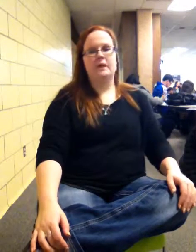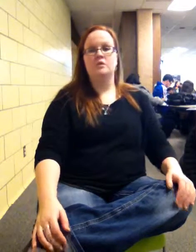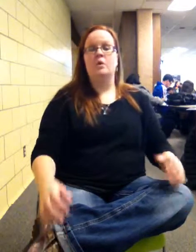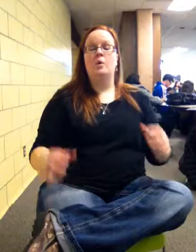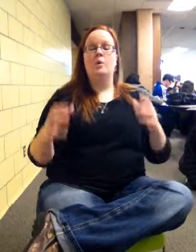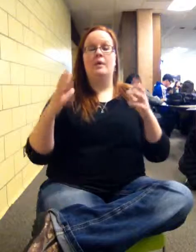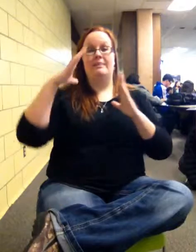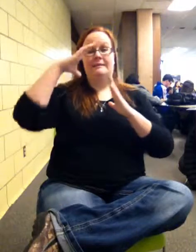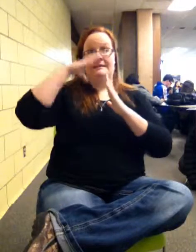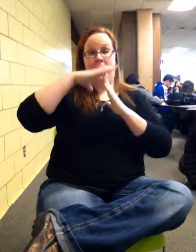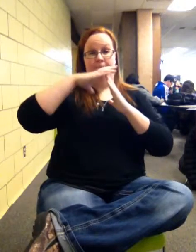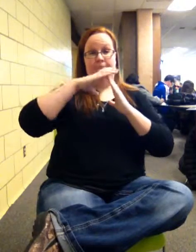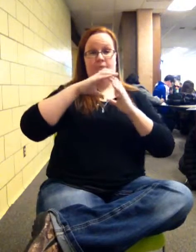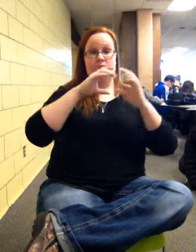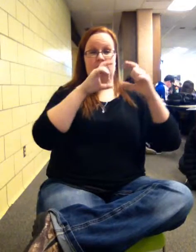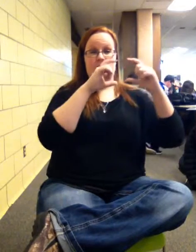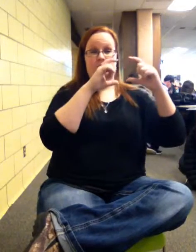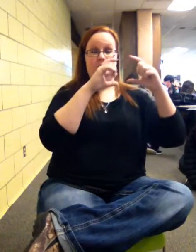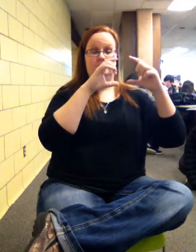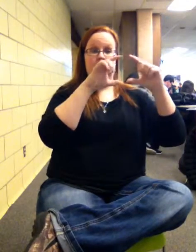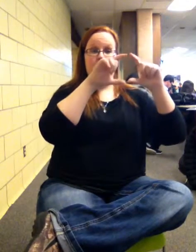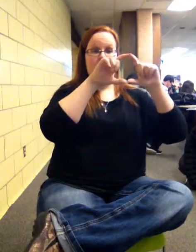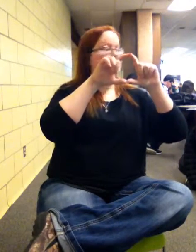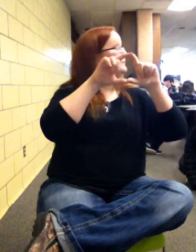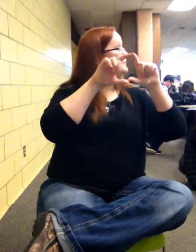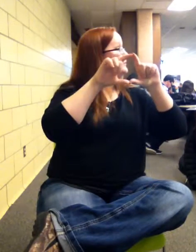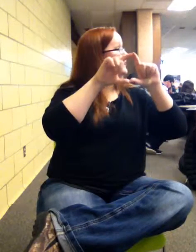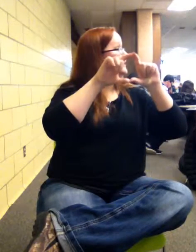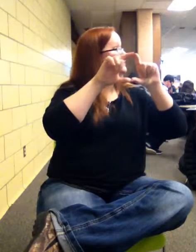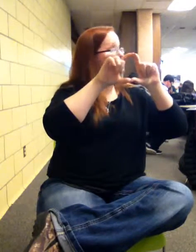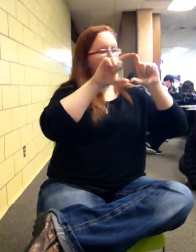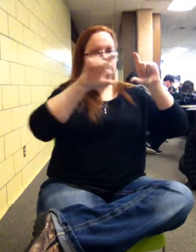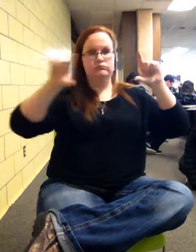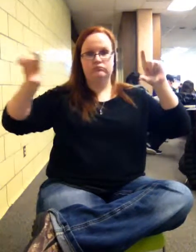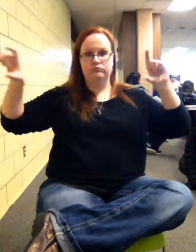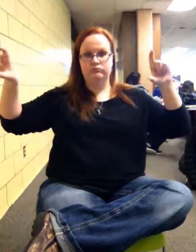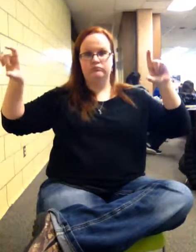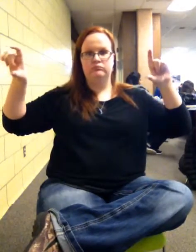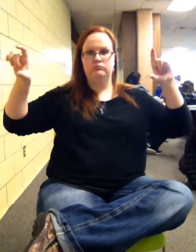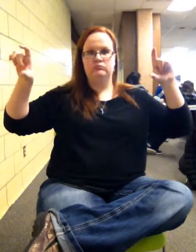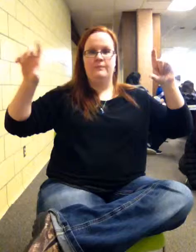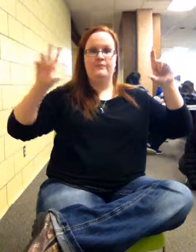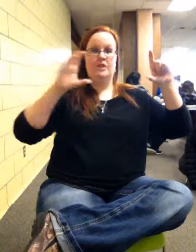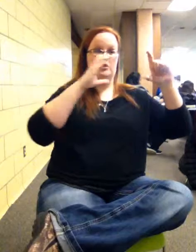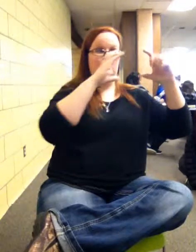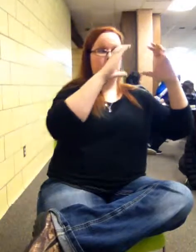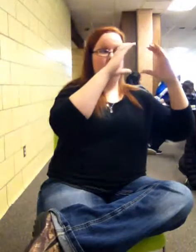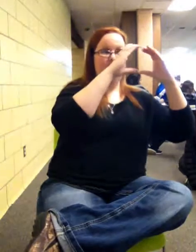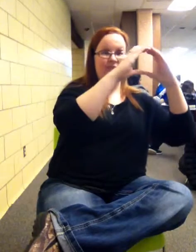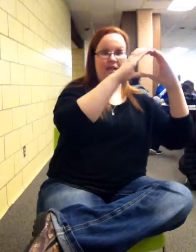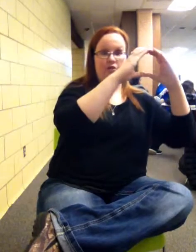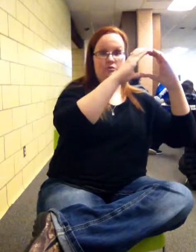saying, it tells you the sector. So Starbucks is in the hotel, restaurant, and travel sector. They're telling you the industry of